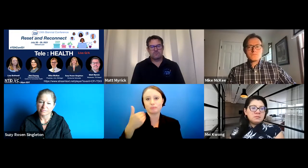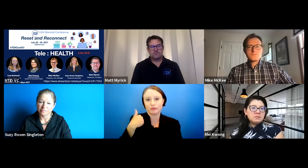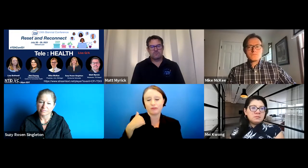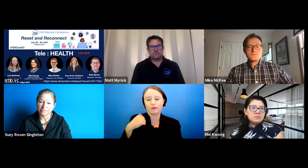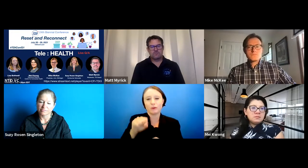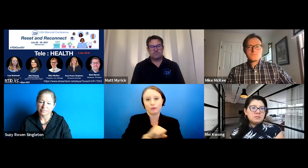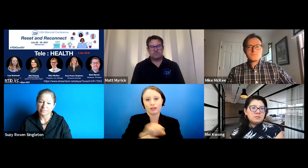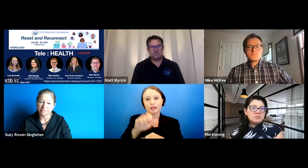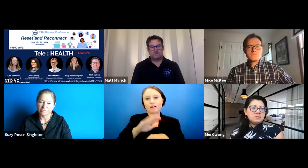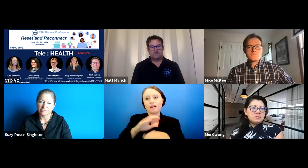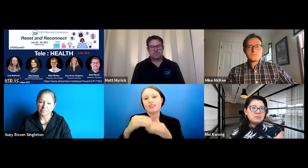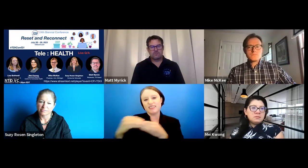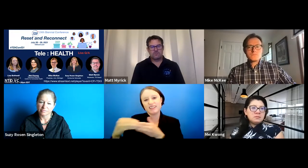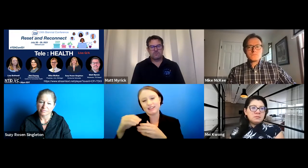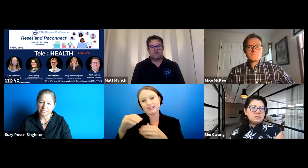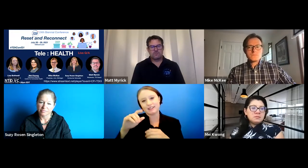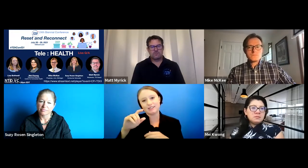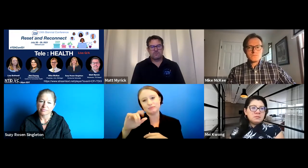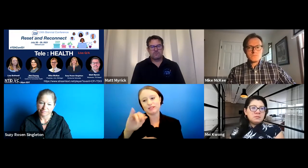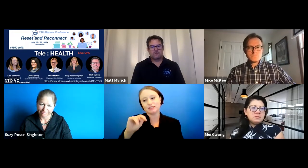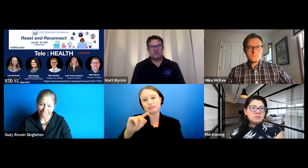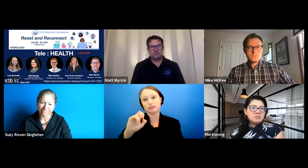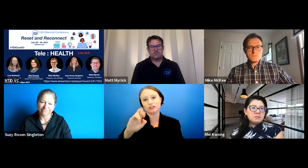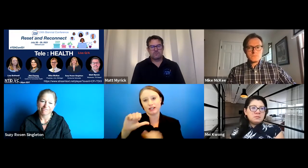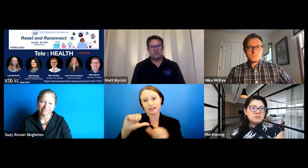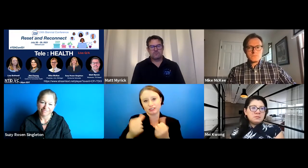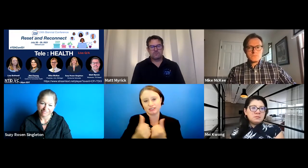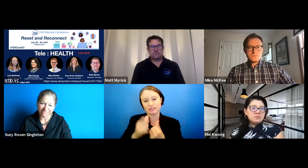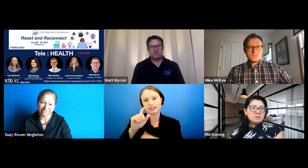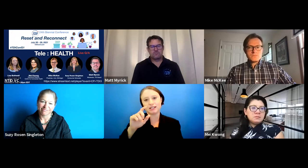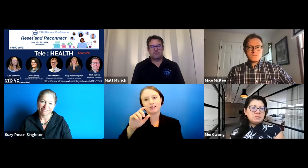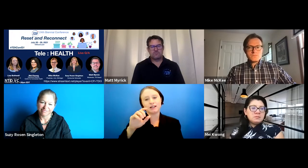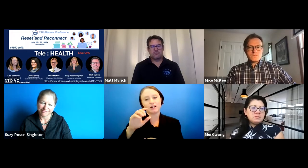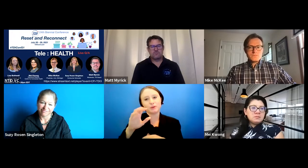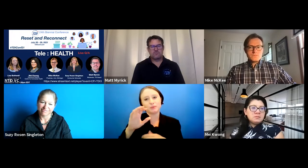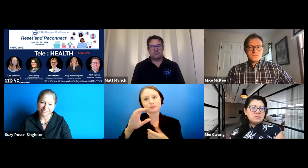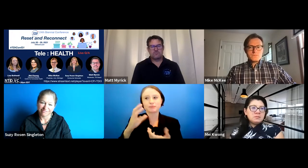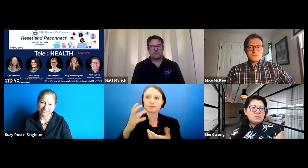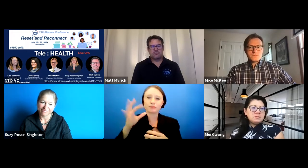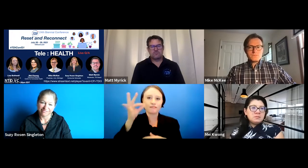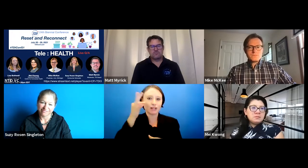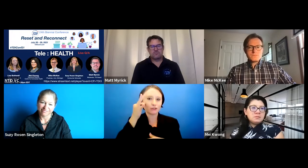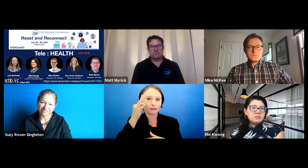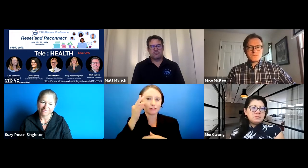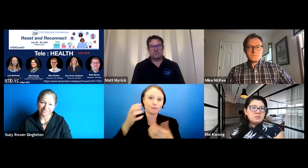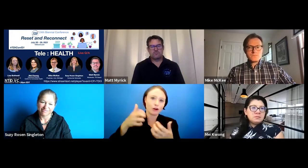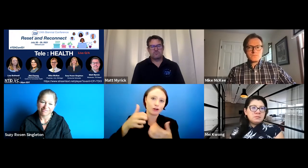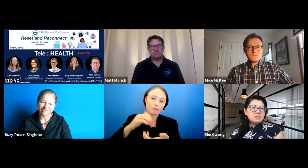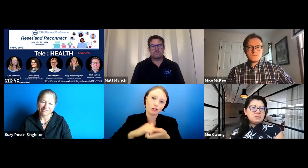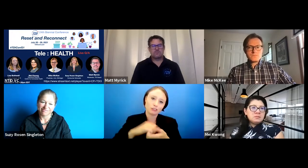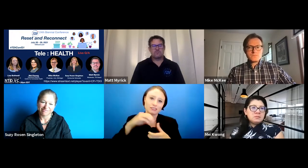And like Suzy mentioned previously, I worked on and actually led an interagency